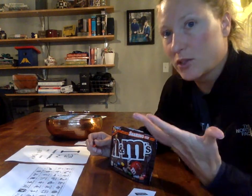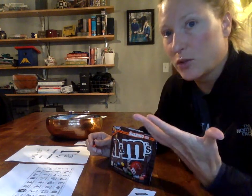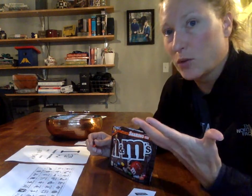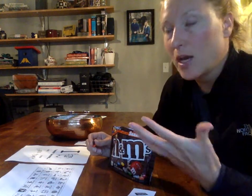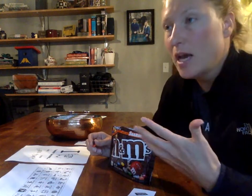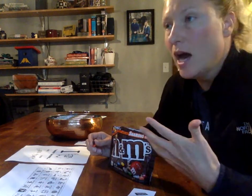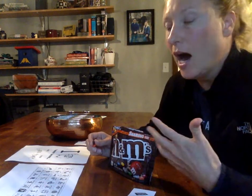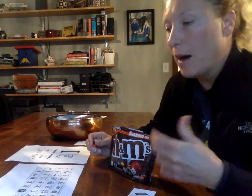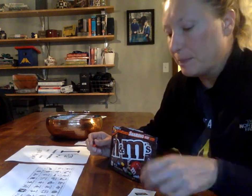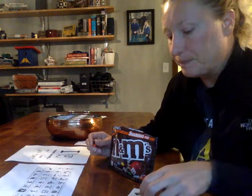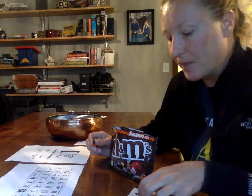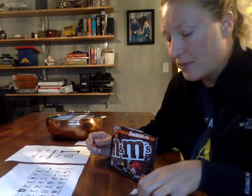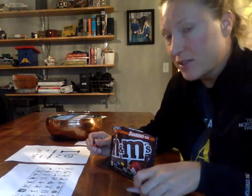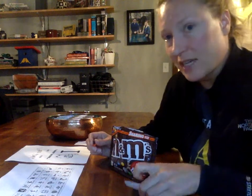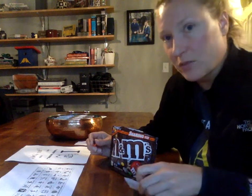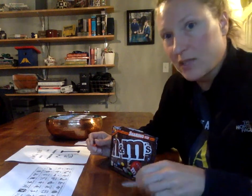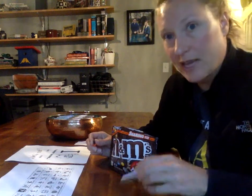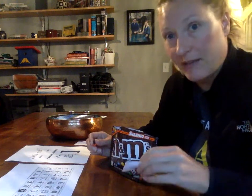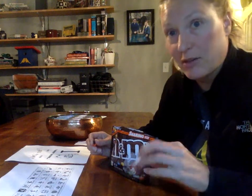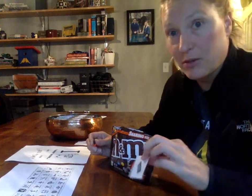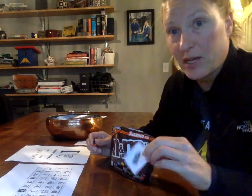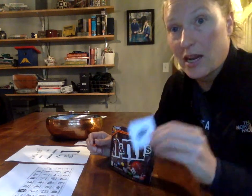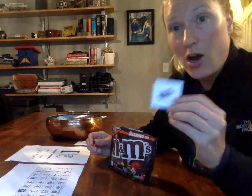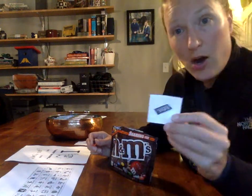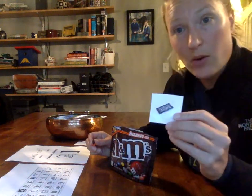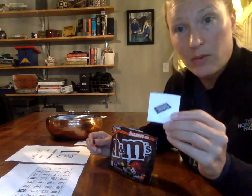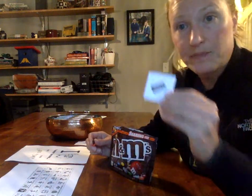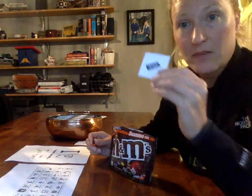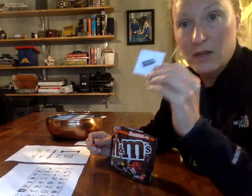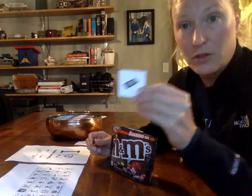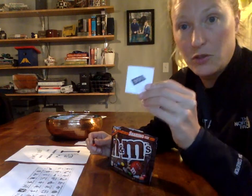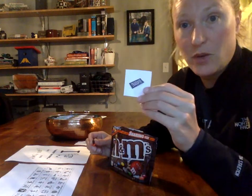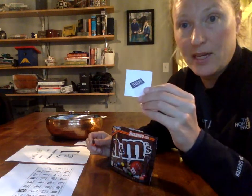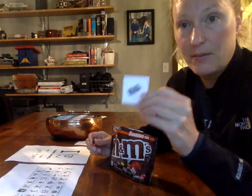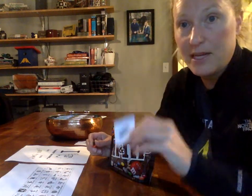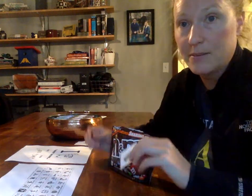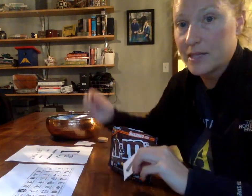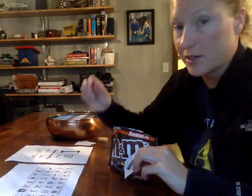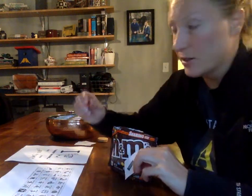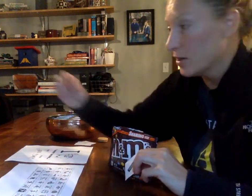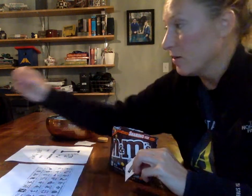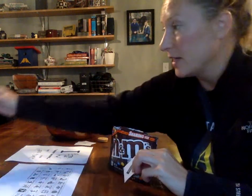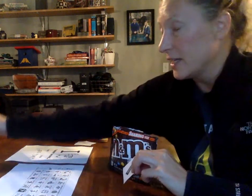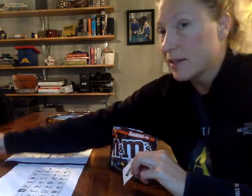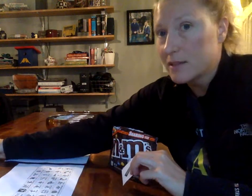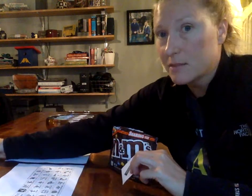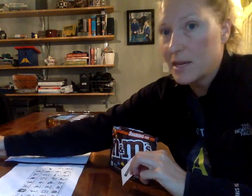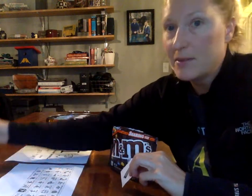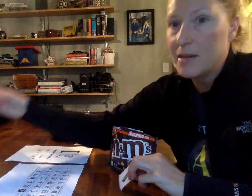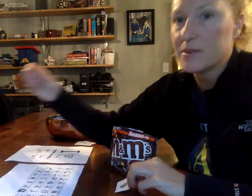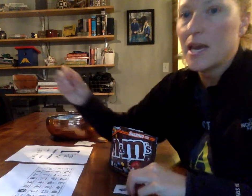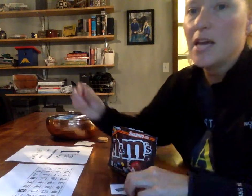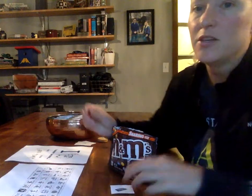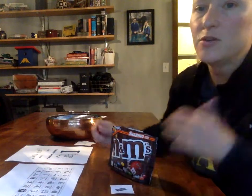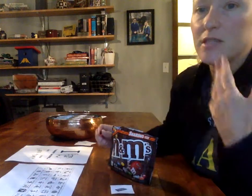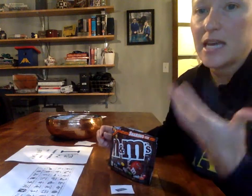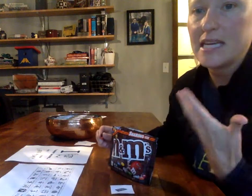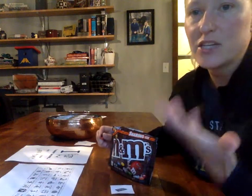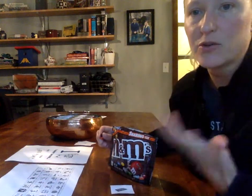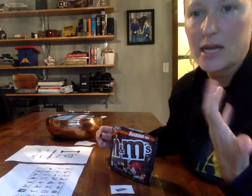to emphasize what they have communicated. Oh, you want M&Ms. Here you go. Here are some M&Ms. Using that indirect